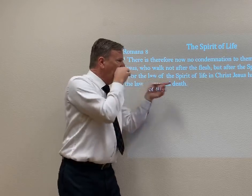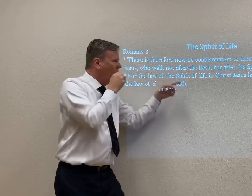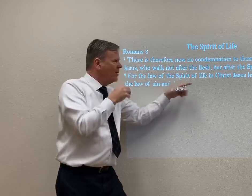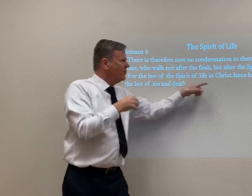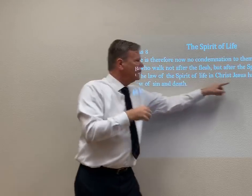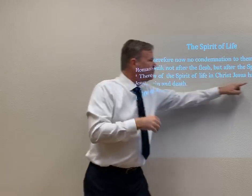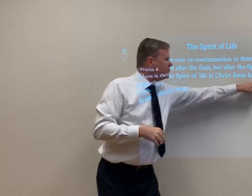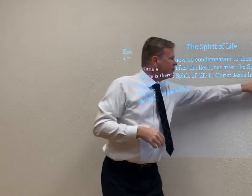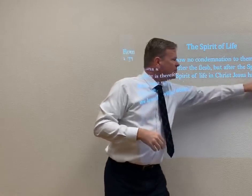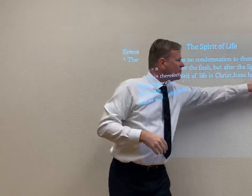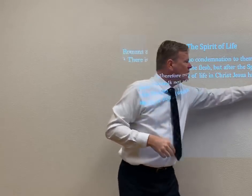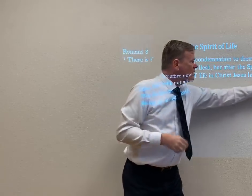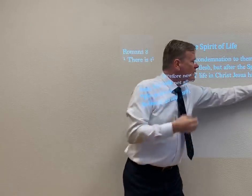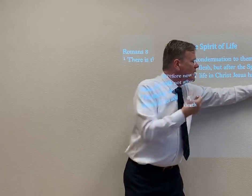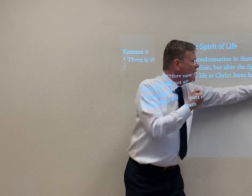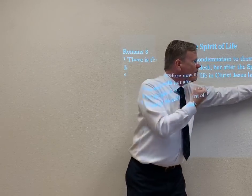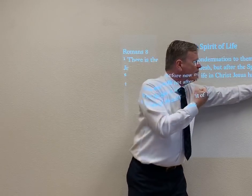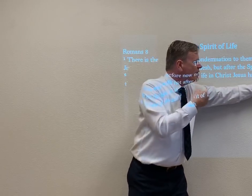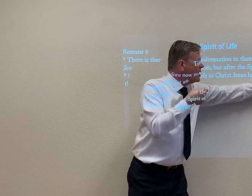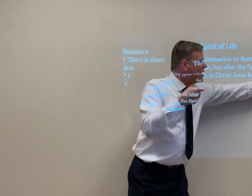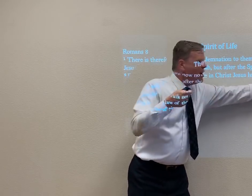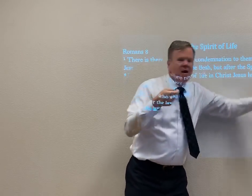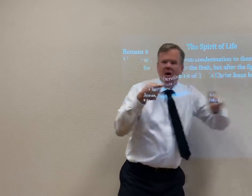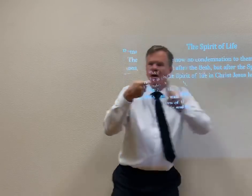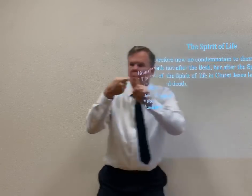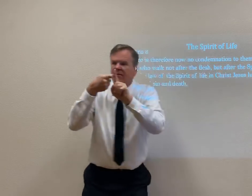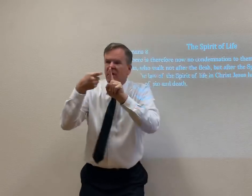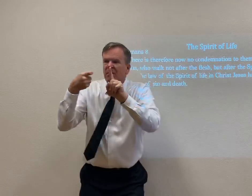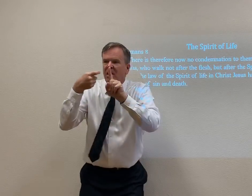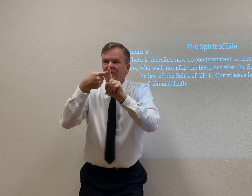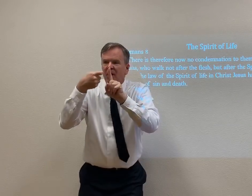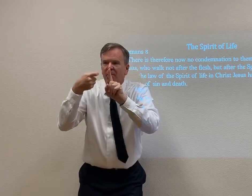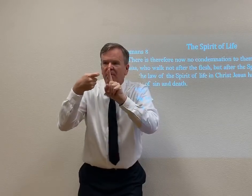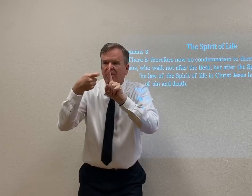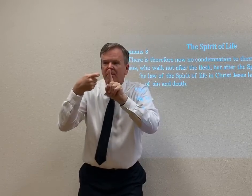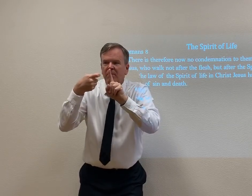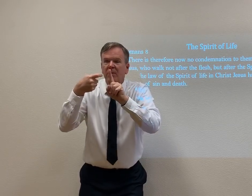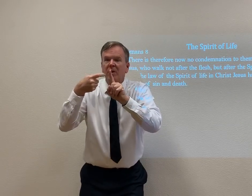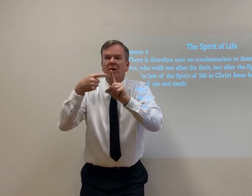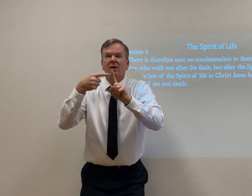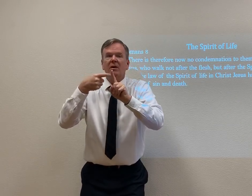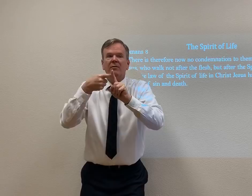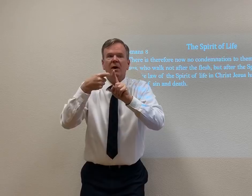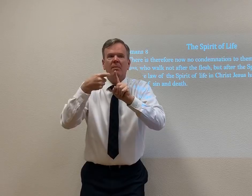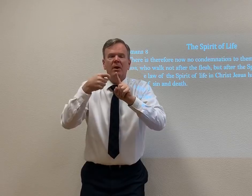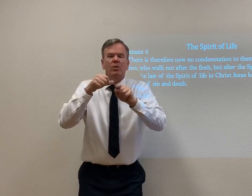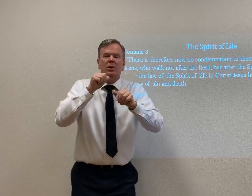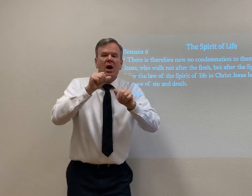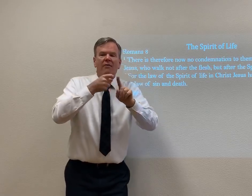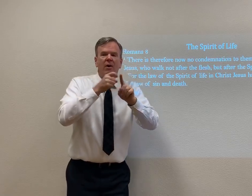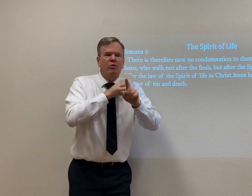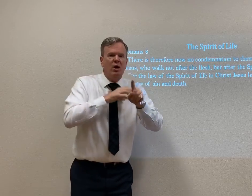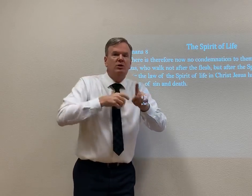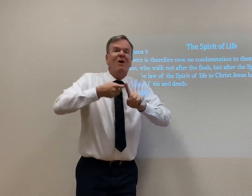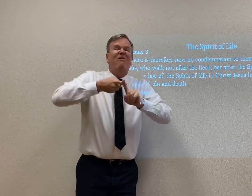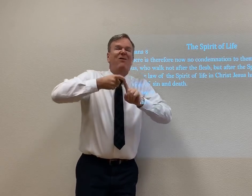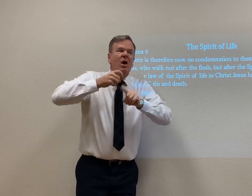born, but we are made free from our birth of sin and death, and we are made free from